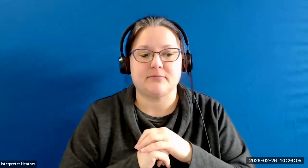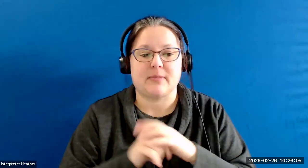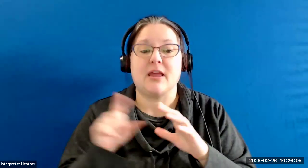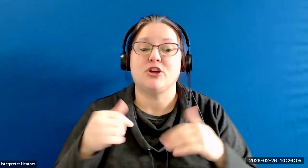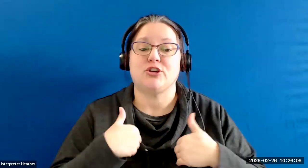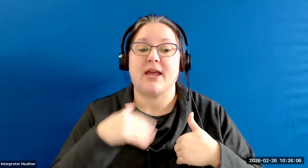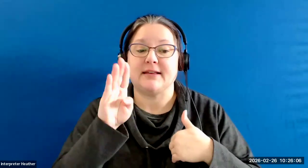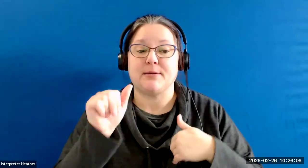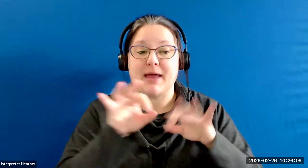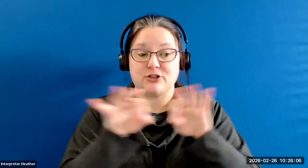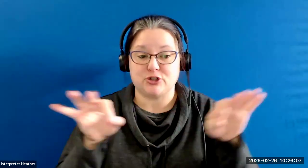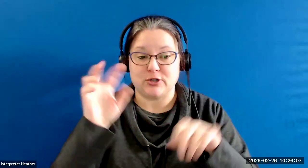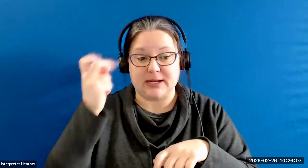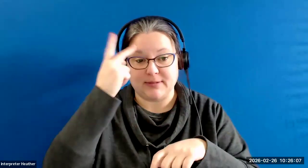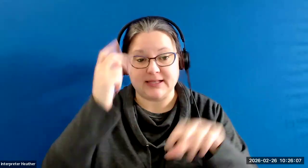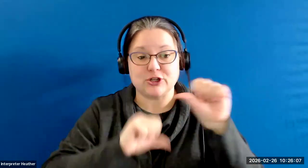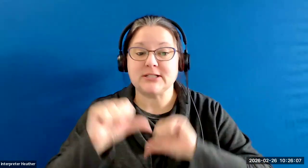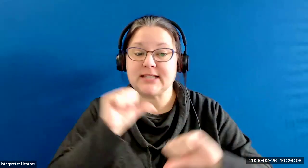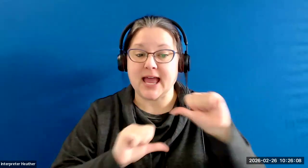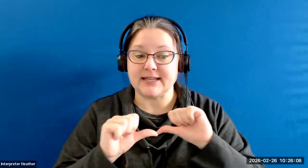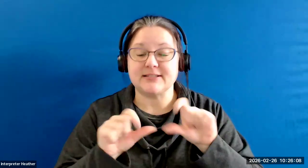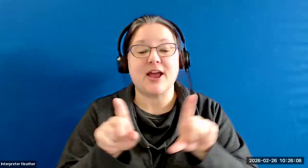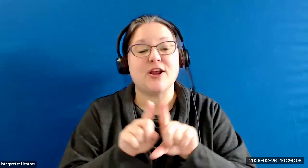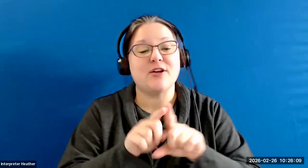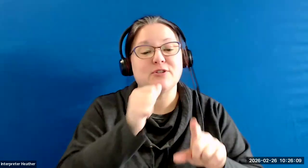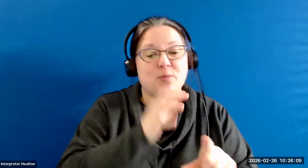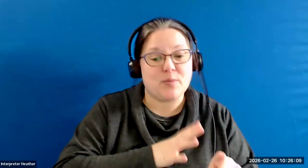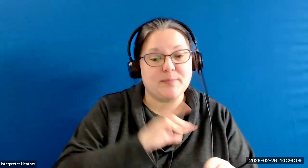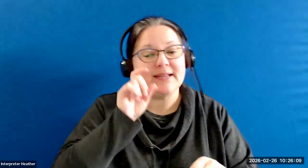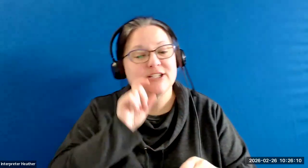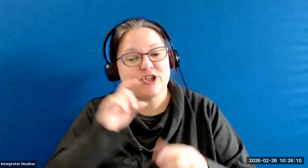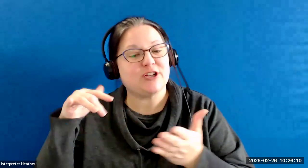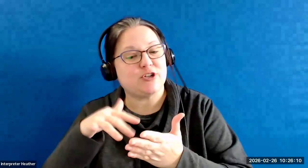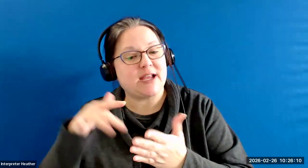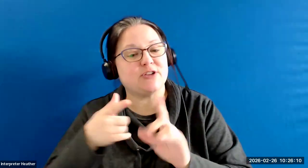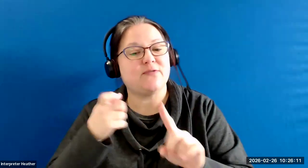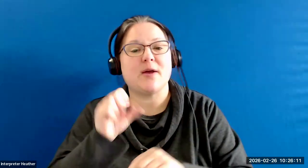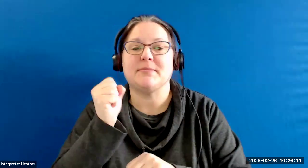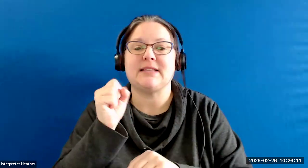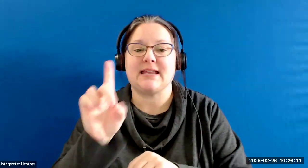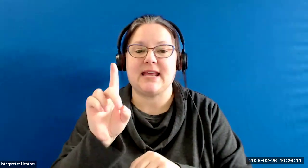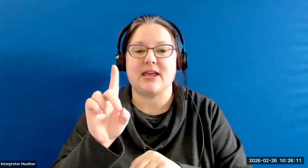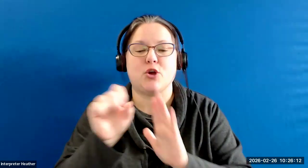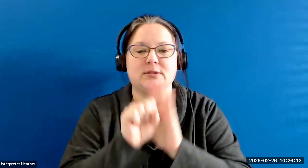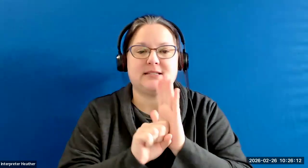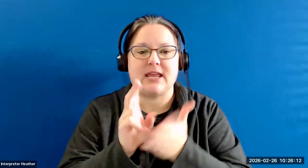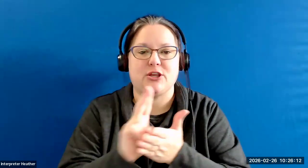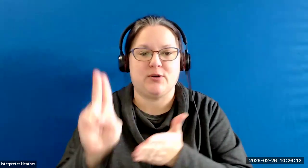holds a bachelor's in political science and women and gender studies from San Diego State